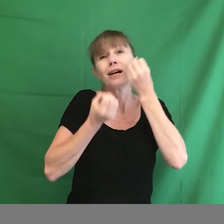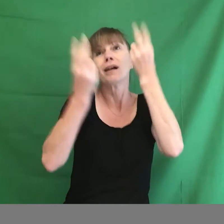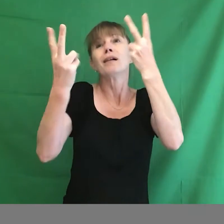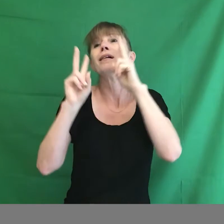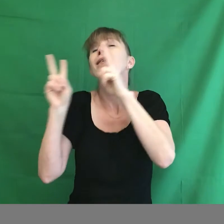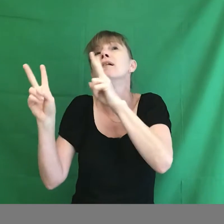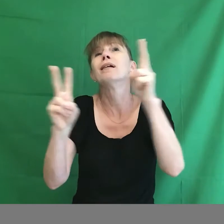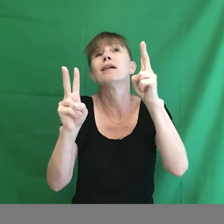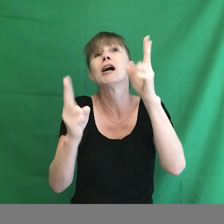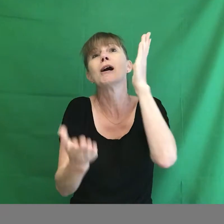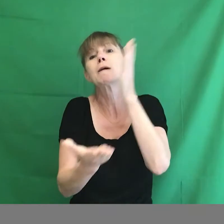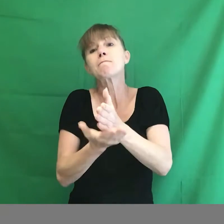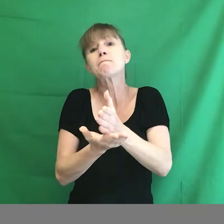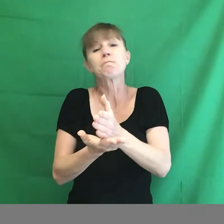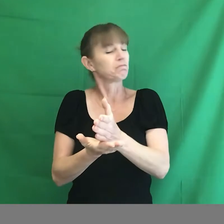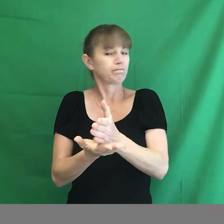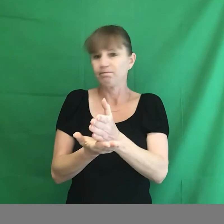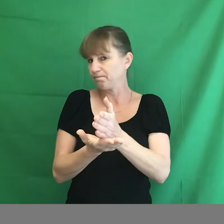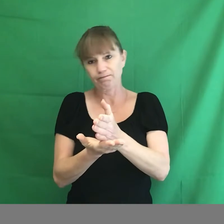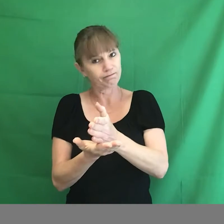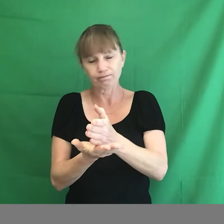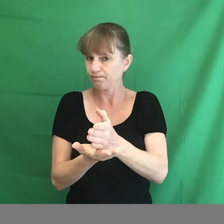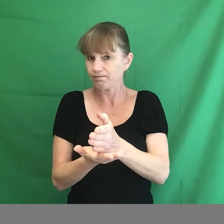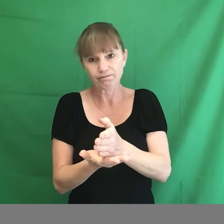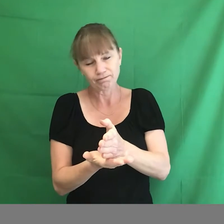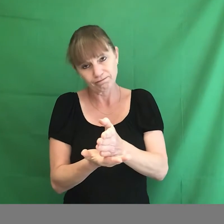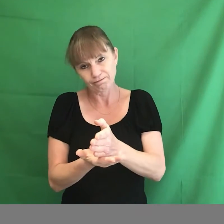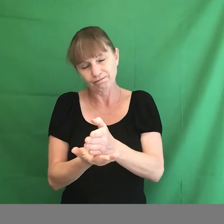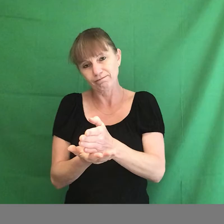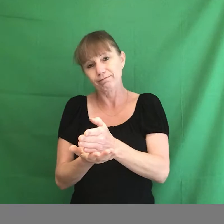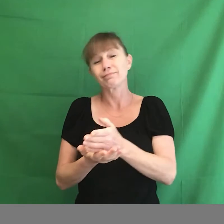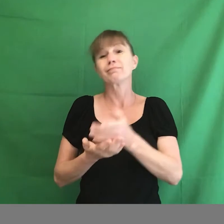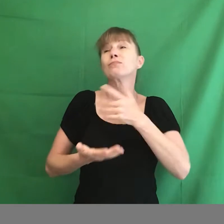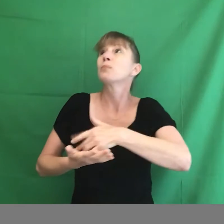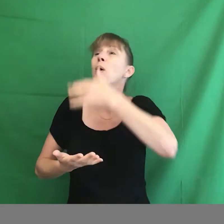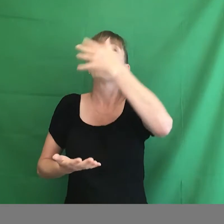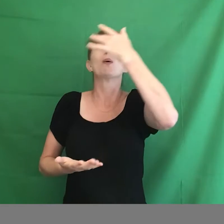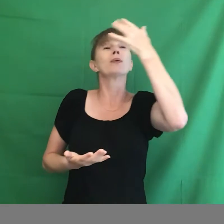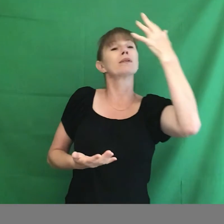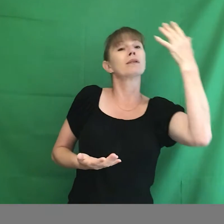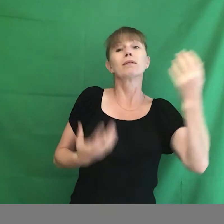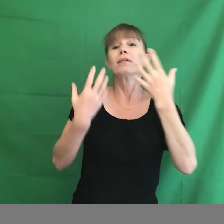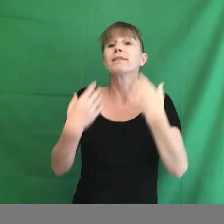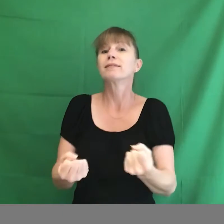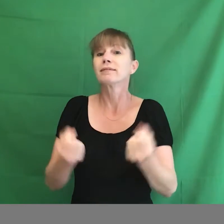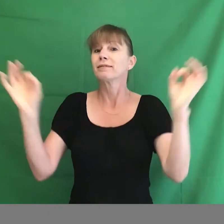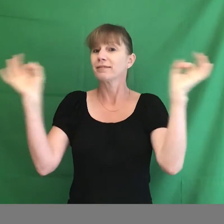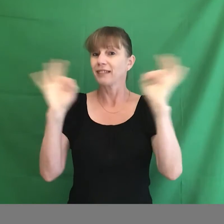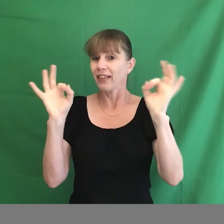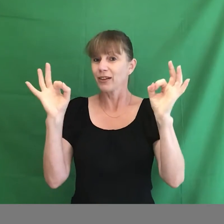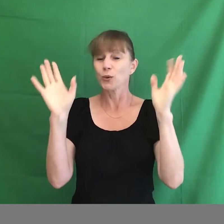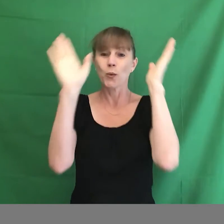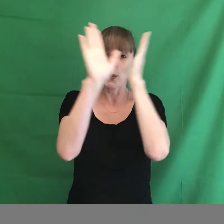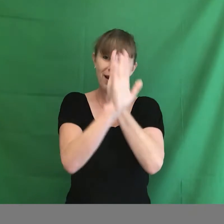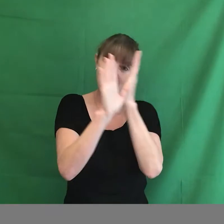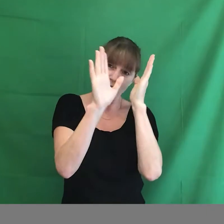Rainbows are visions but only illusions, and rainbows have